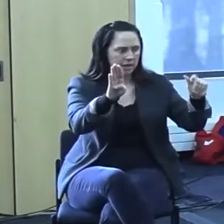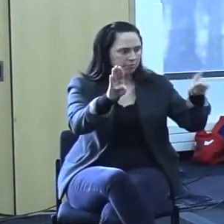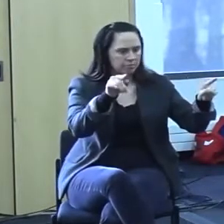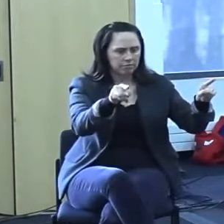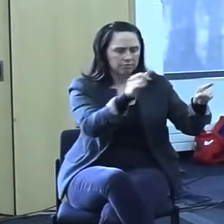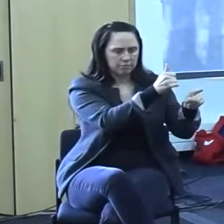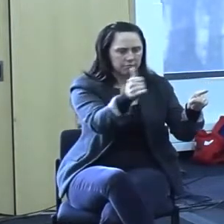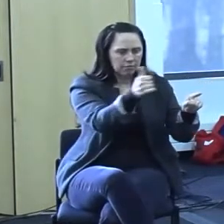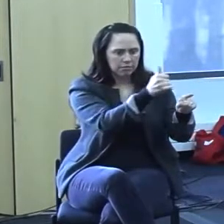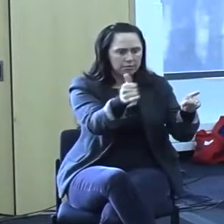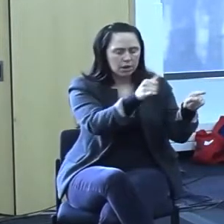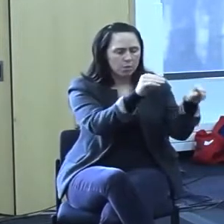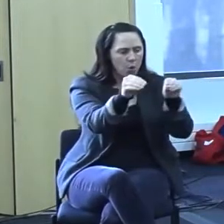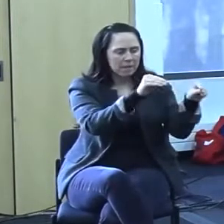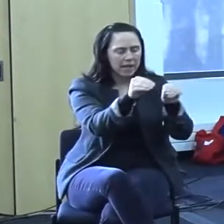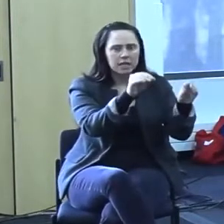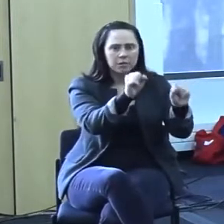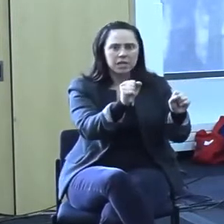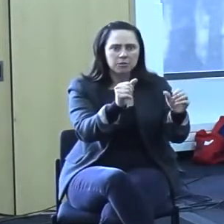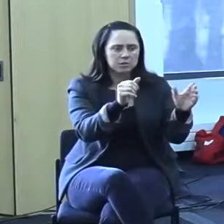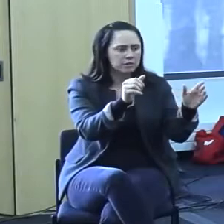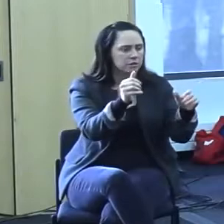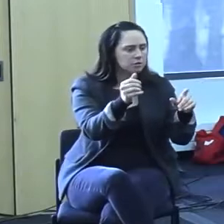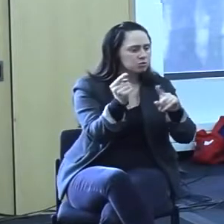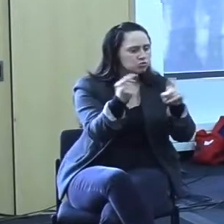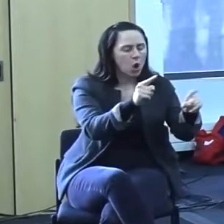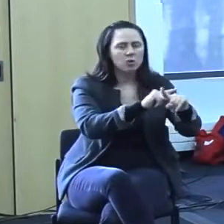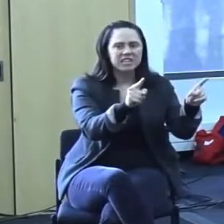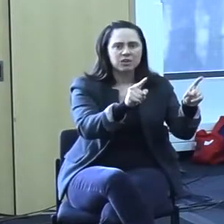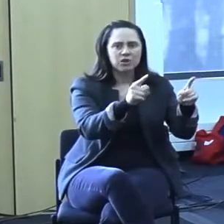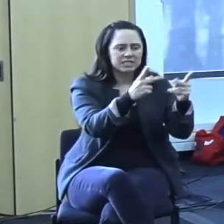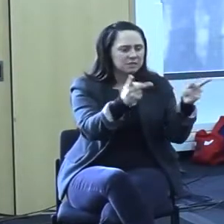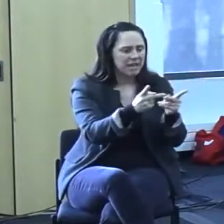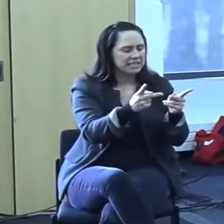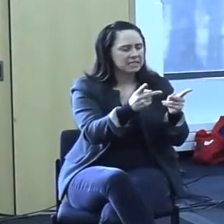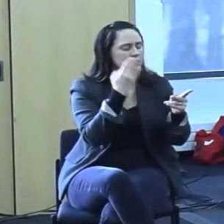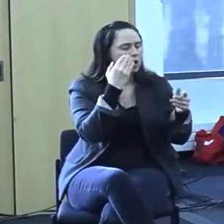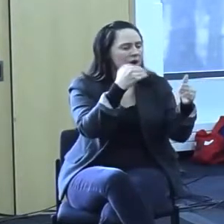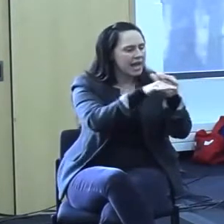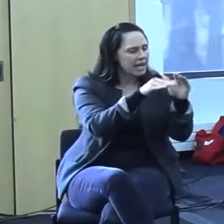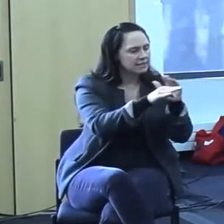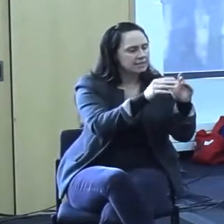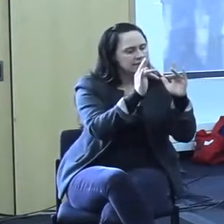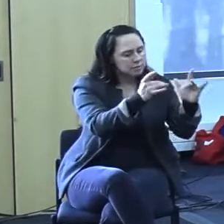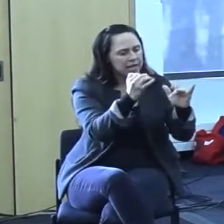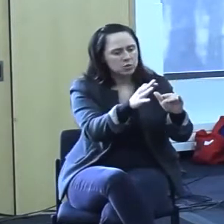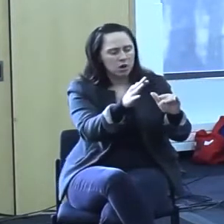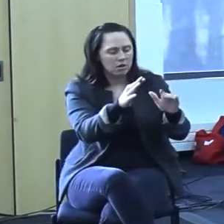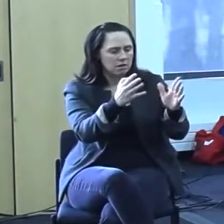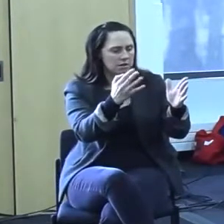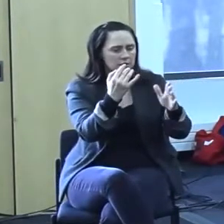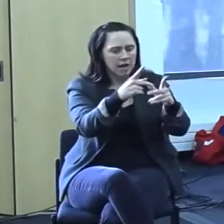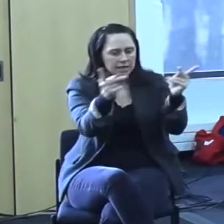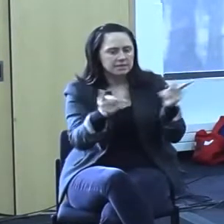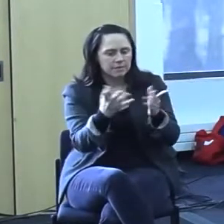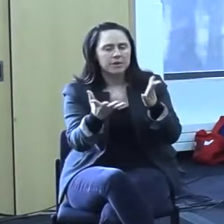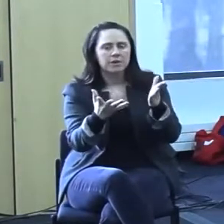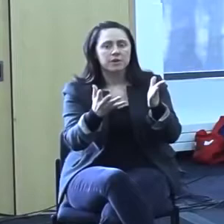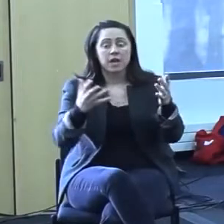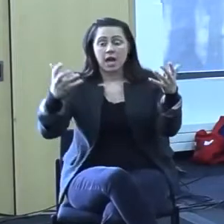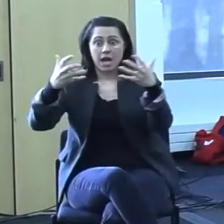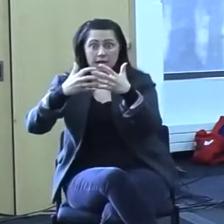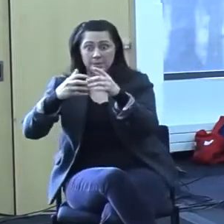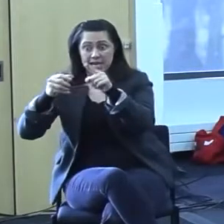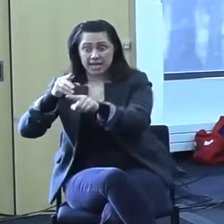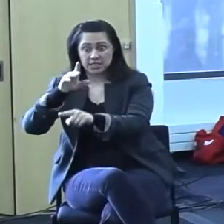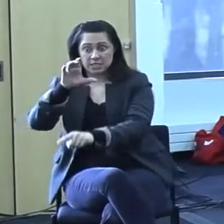mobility and being able to get to the spaces, to access a space or access a function. Accommodation, I'm going to go with what